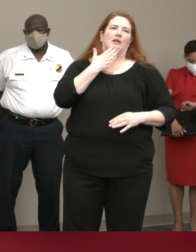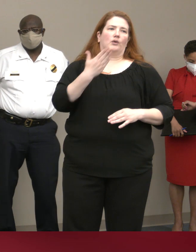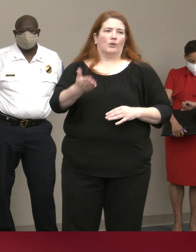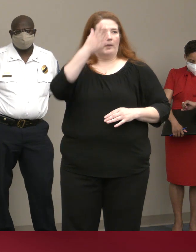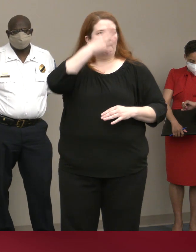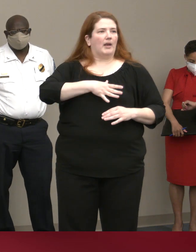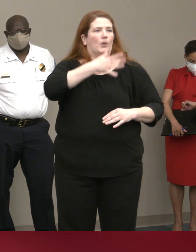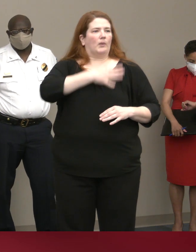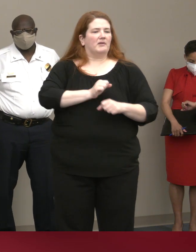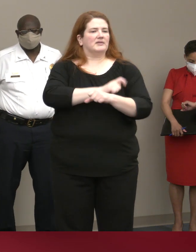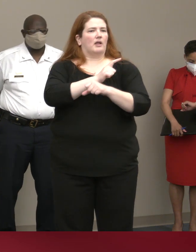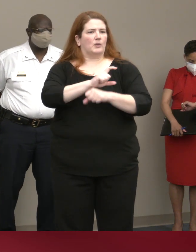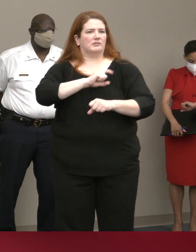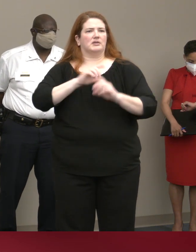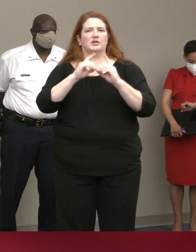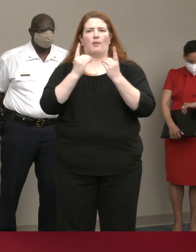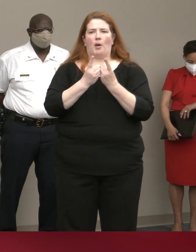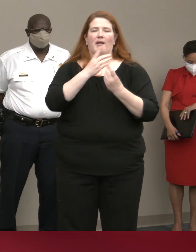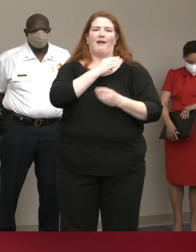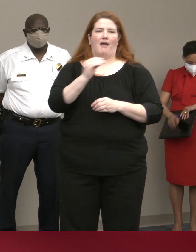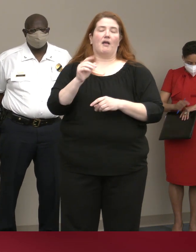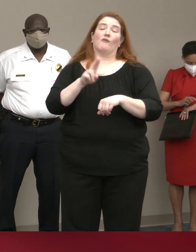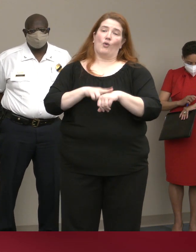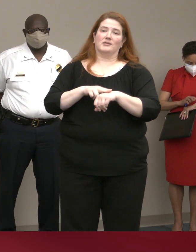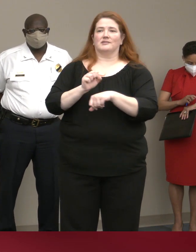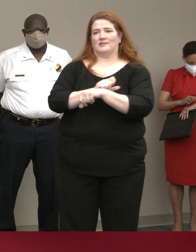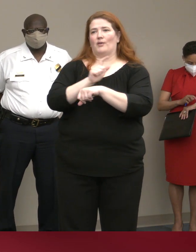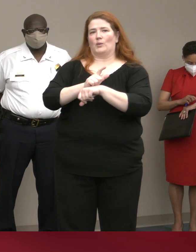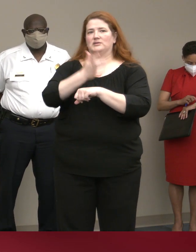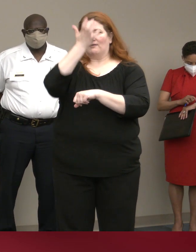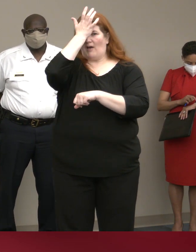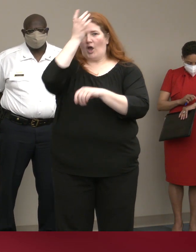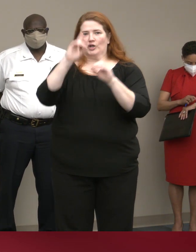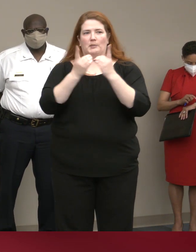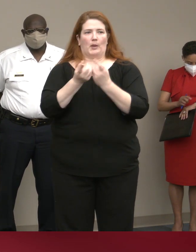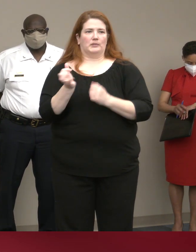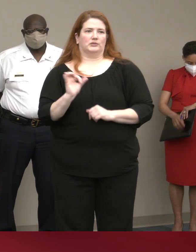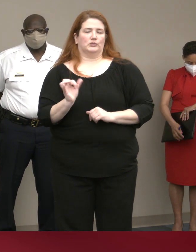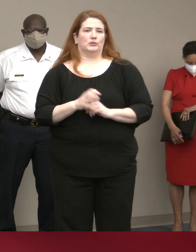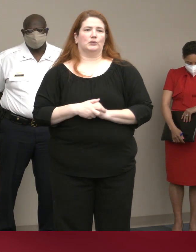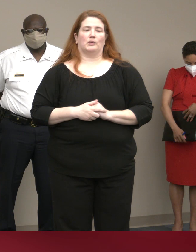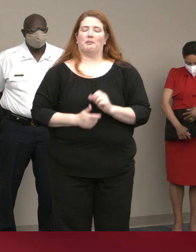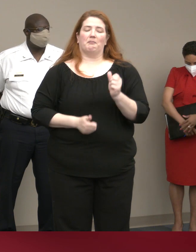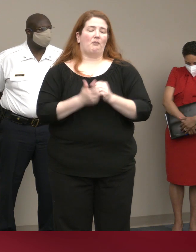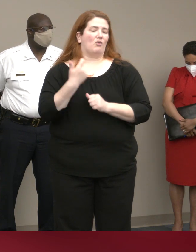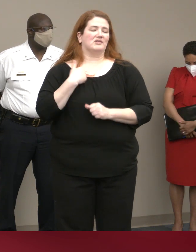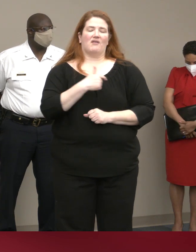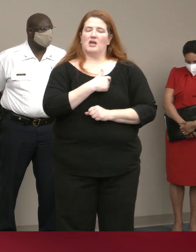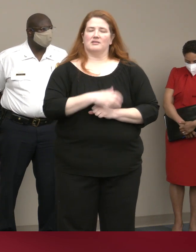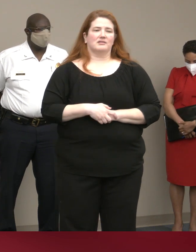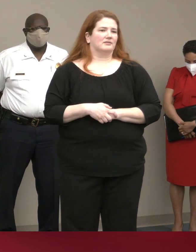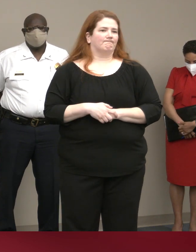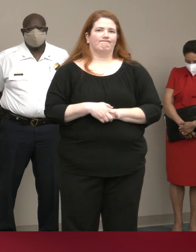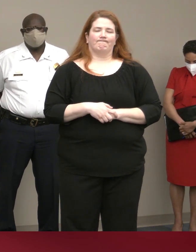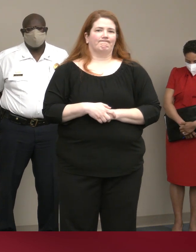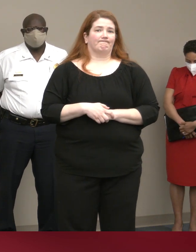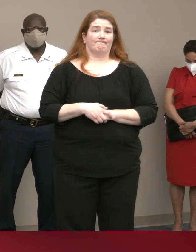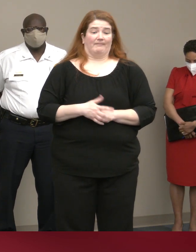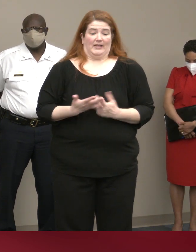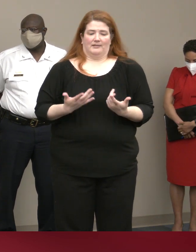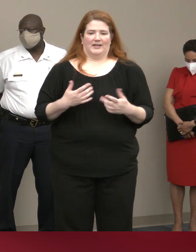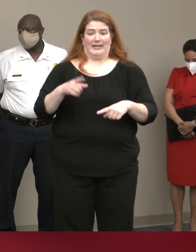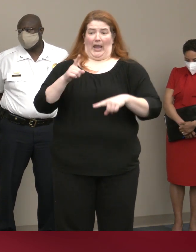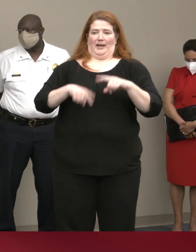of course, of the St. Louis Fire Department. Most of us could not do and would not do